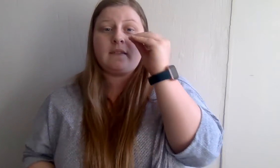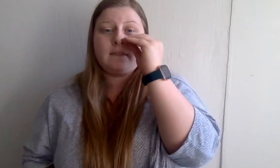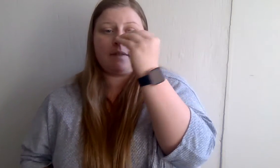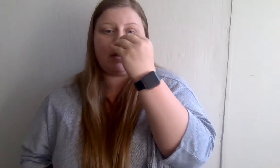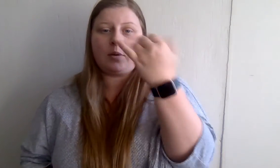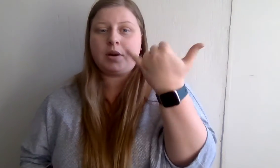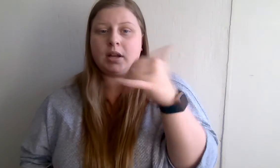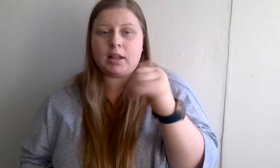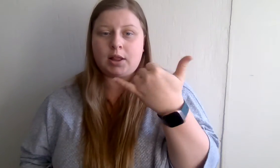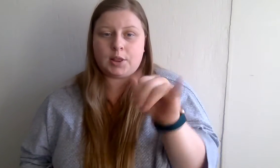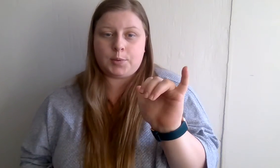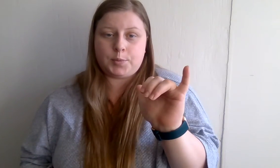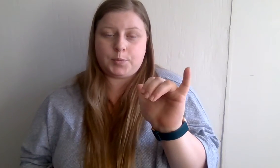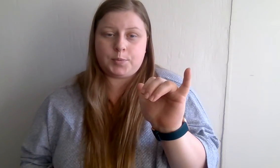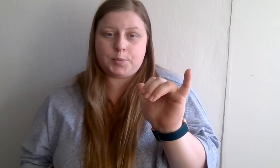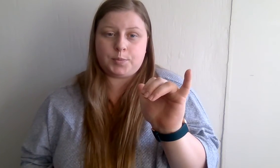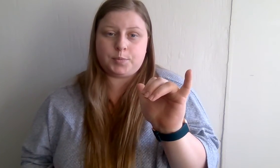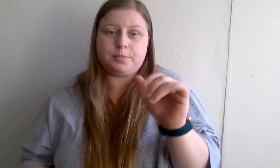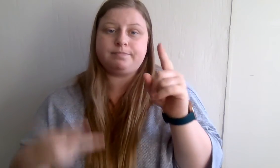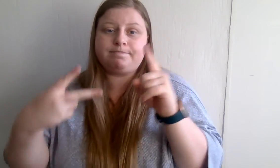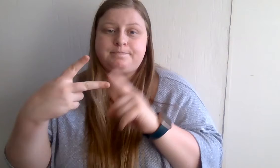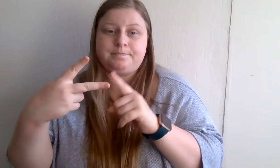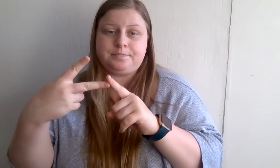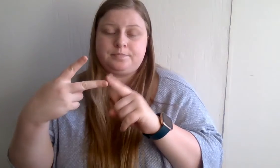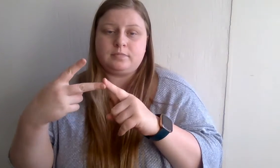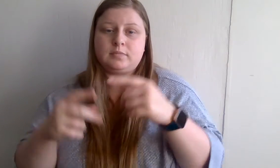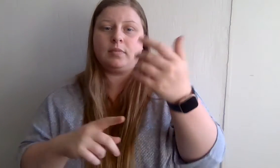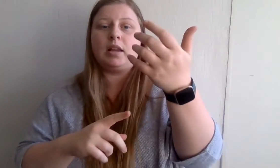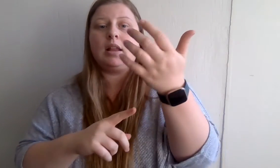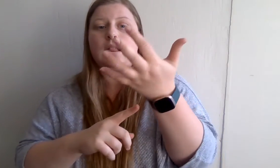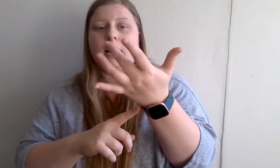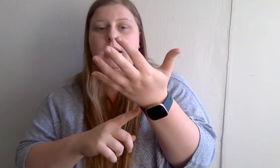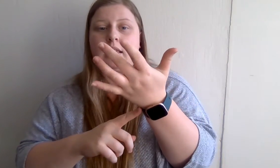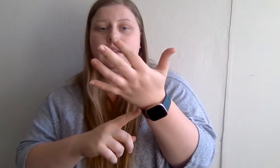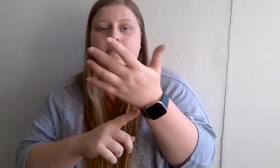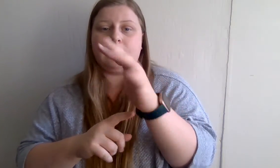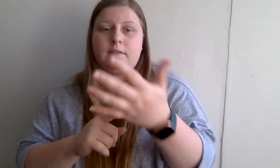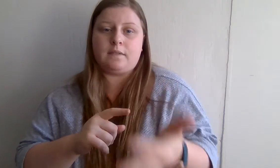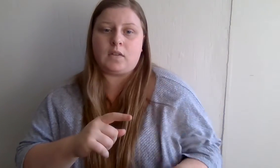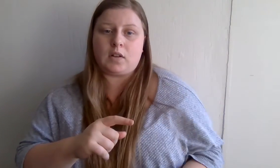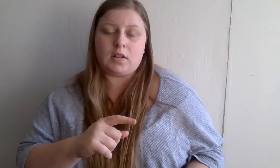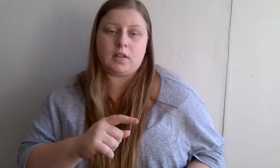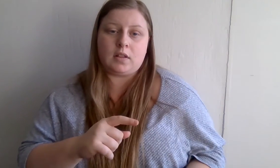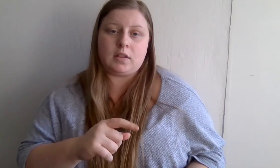pet. For English, the examples are the flower yellow